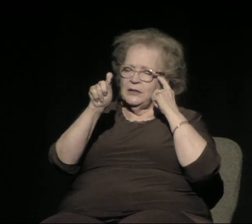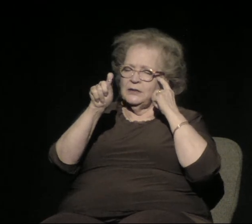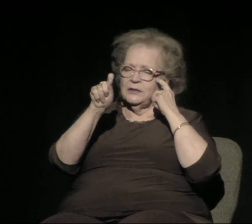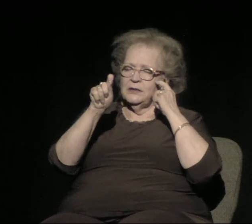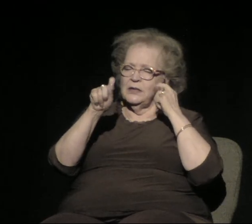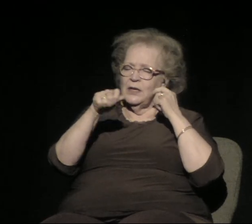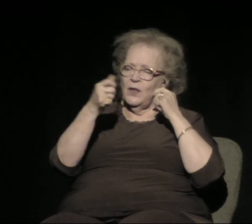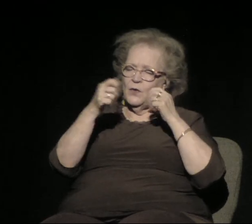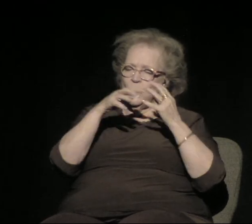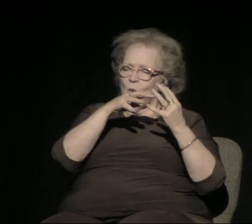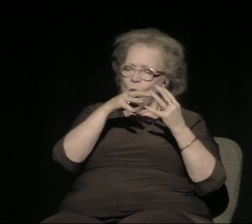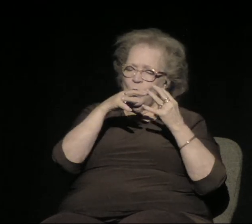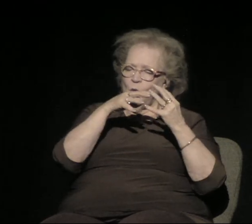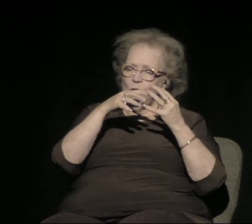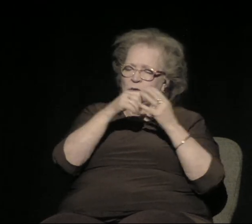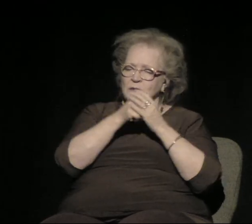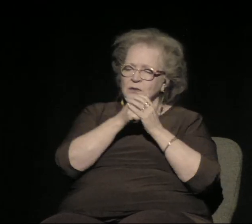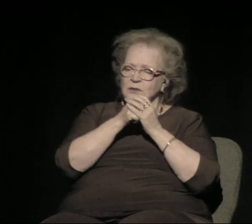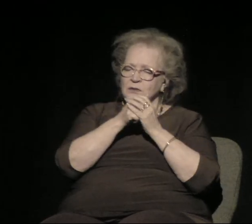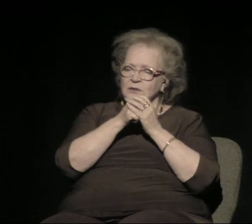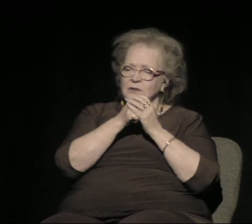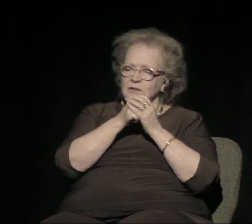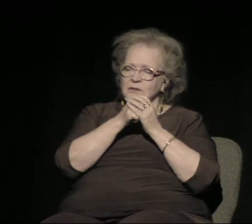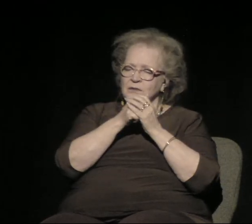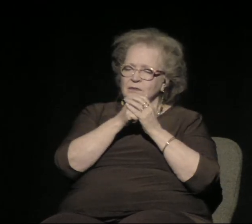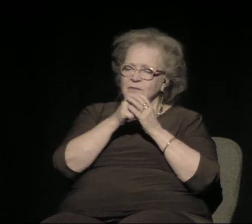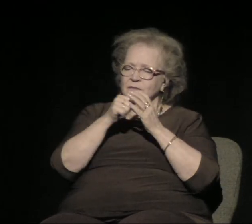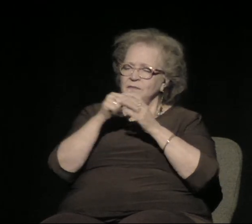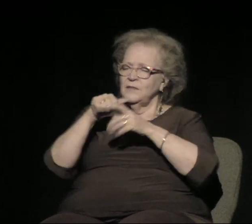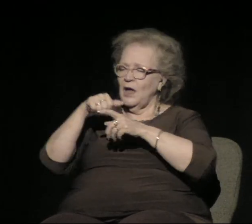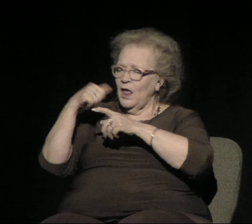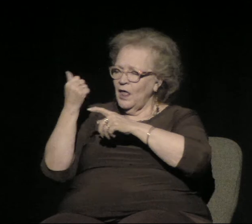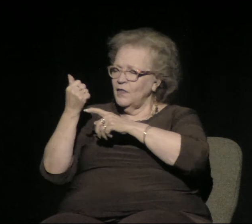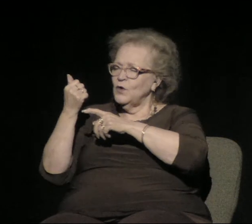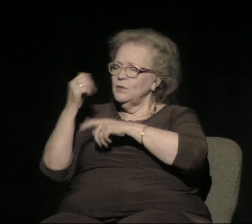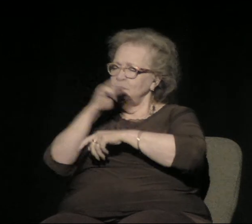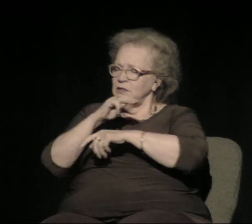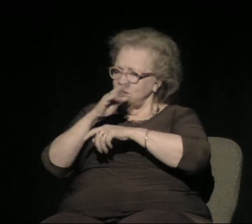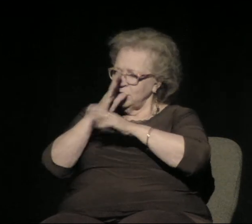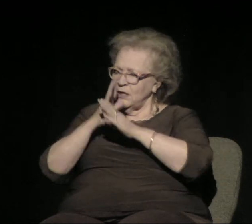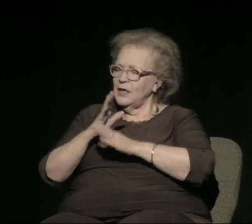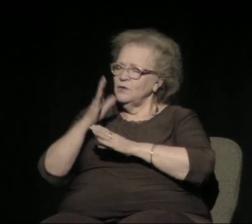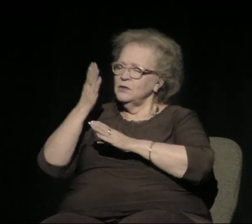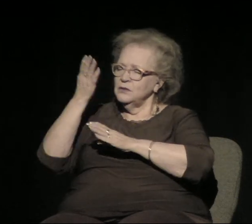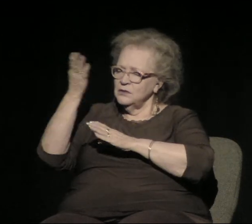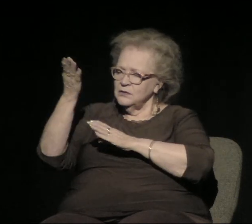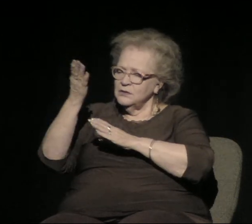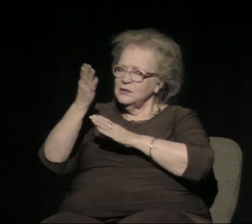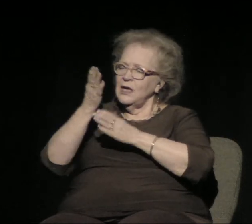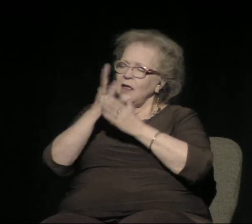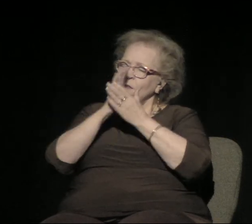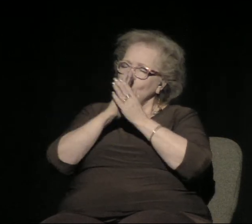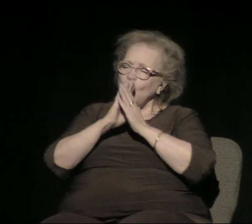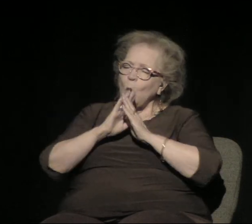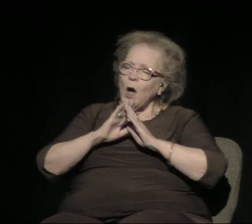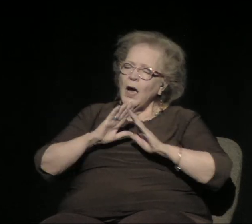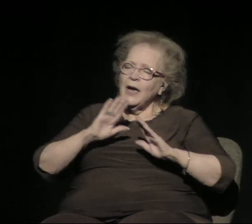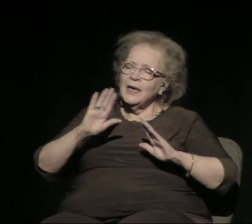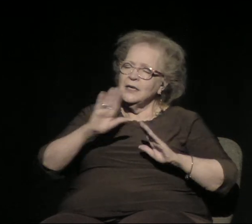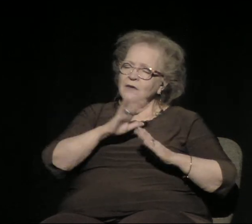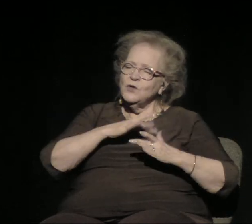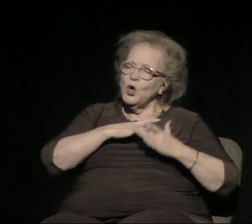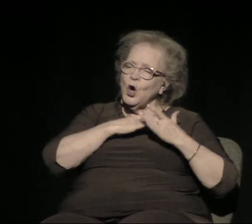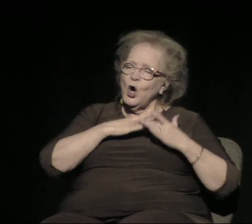Pray for one of our global workers that you know that lives overseas proclaiming the gospel. Spend some time in the quiet of your heart praying for